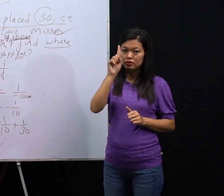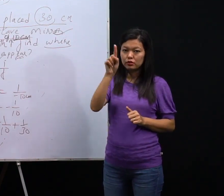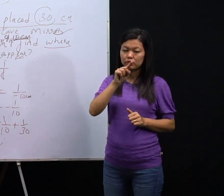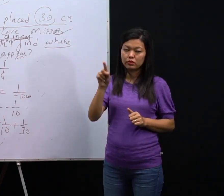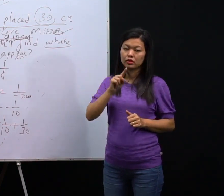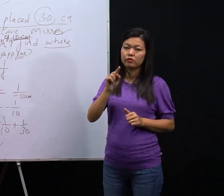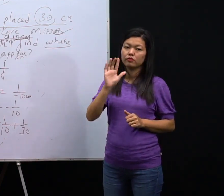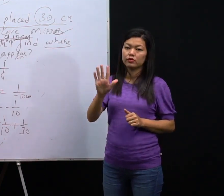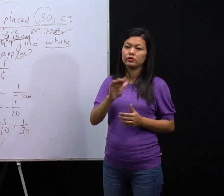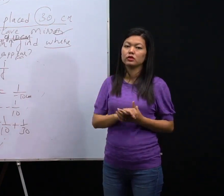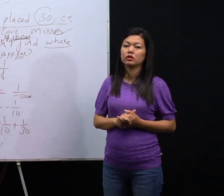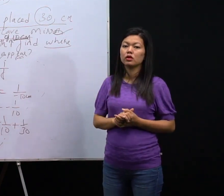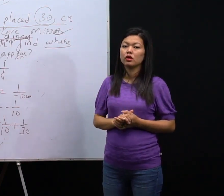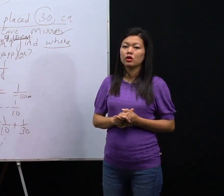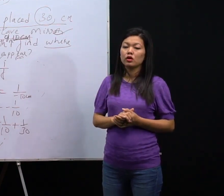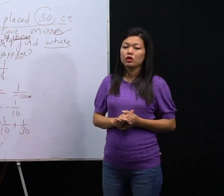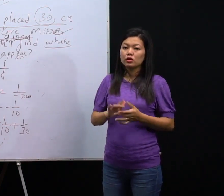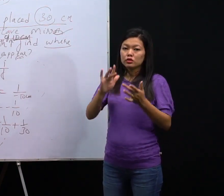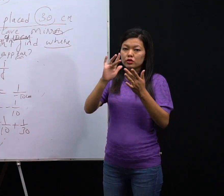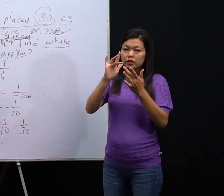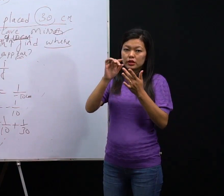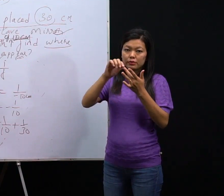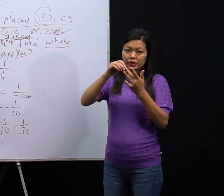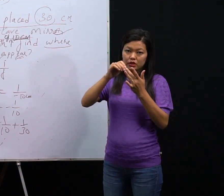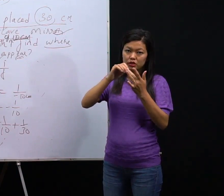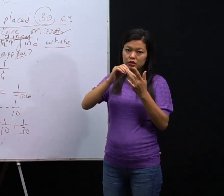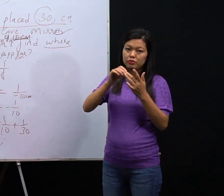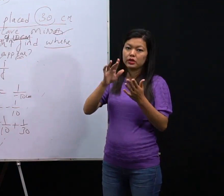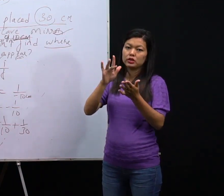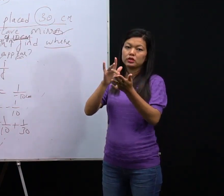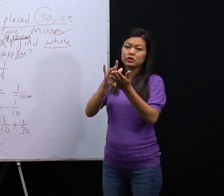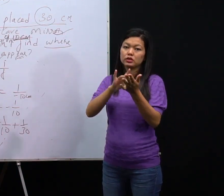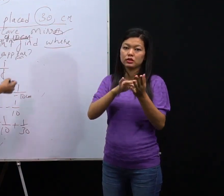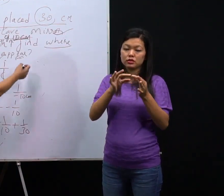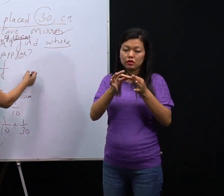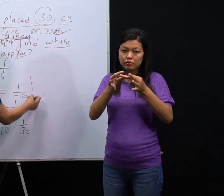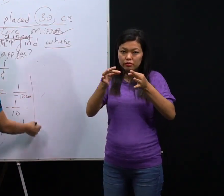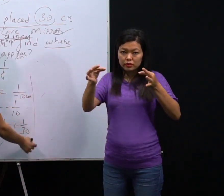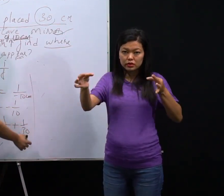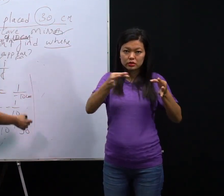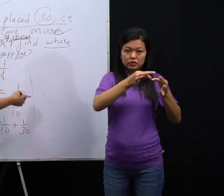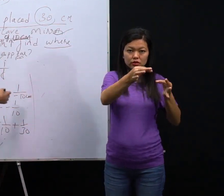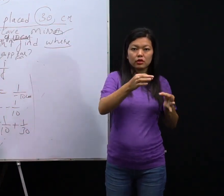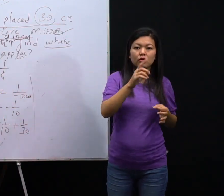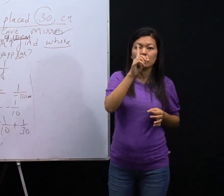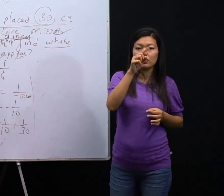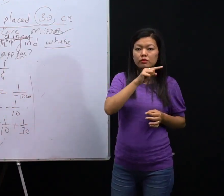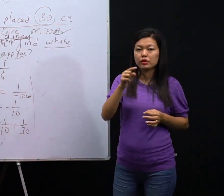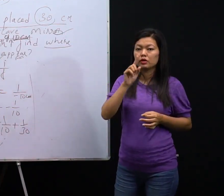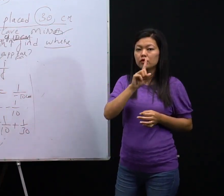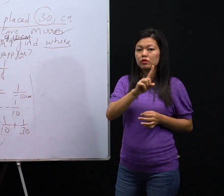means the image distance is minus 15 centimeter. So from here we can conclude that